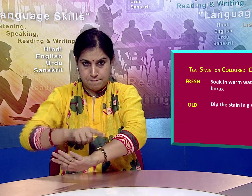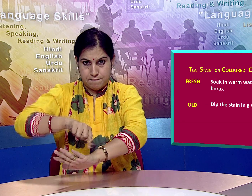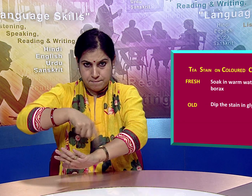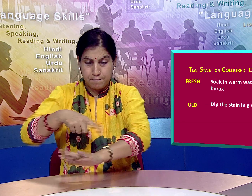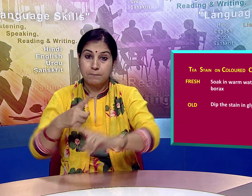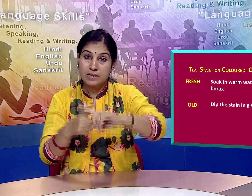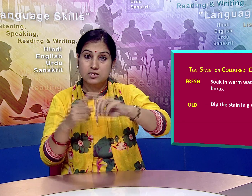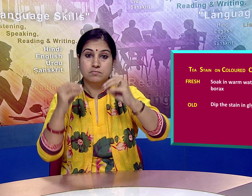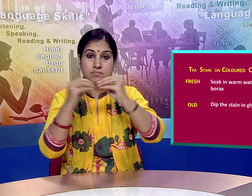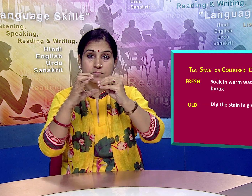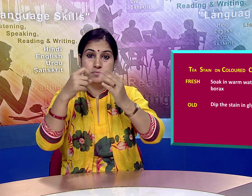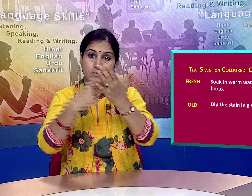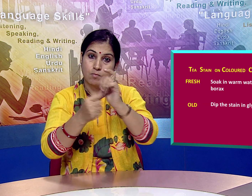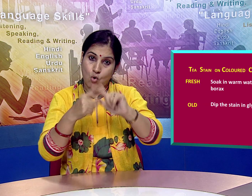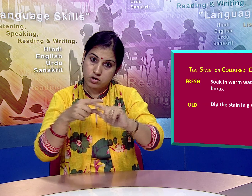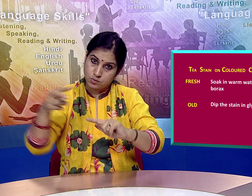and borax.